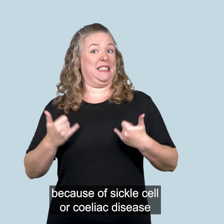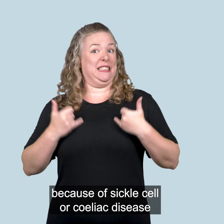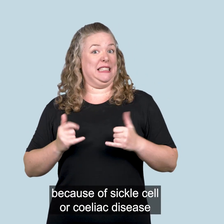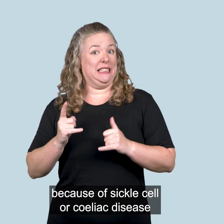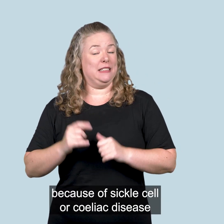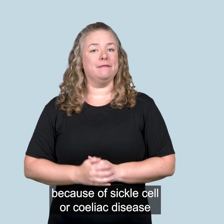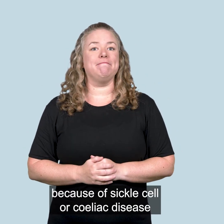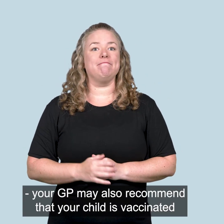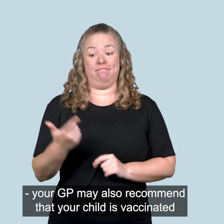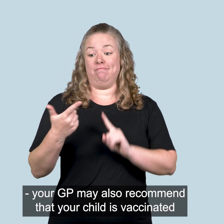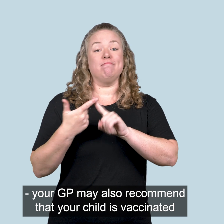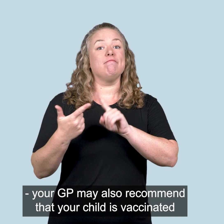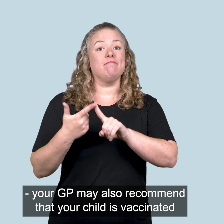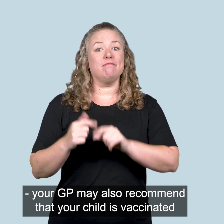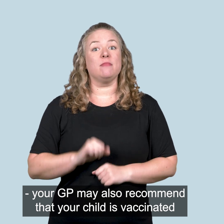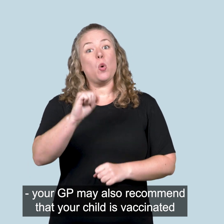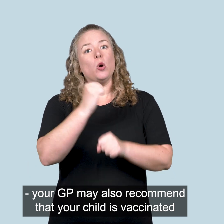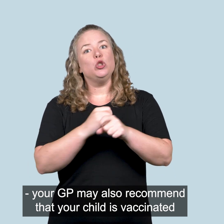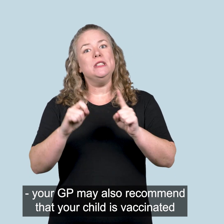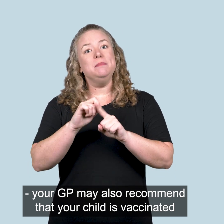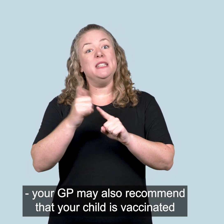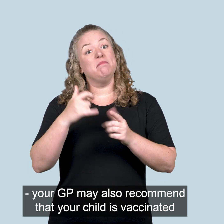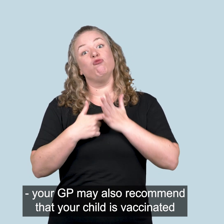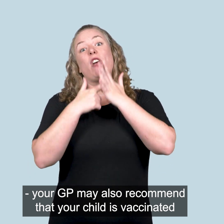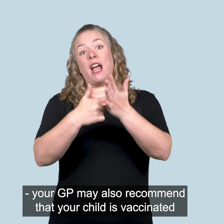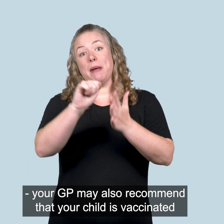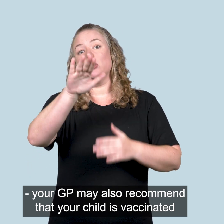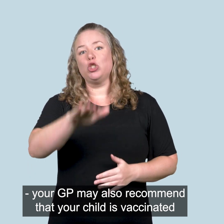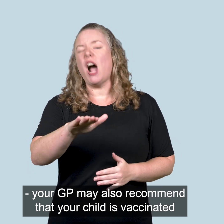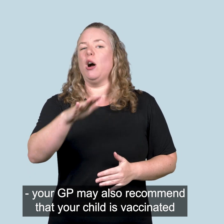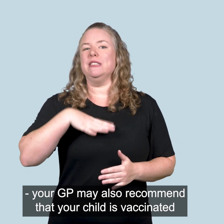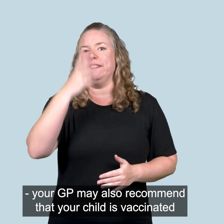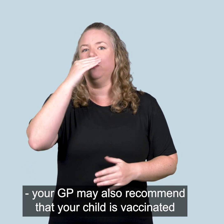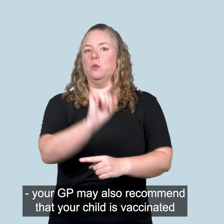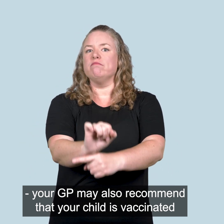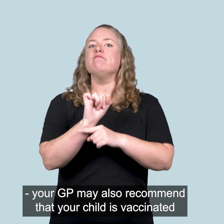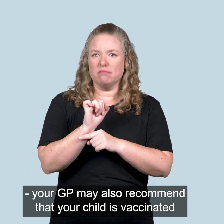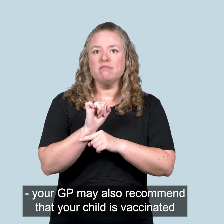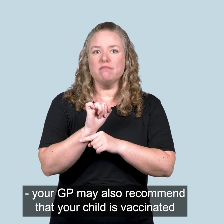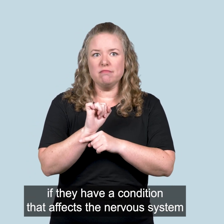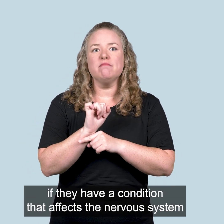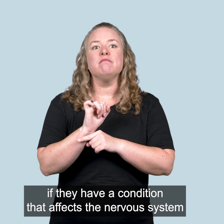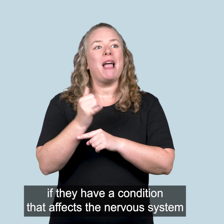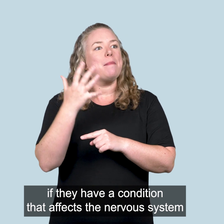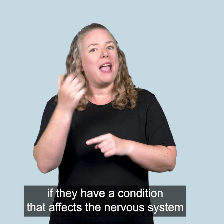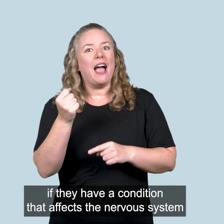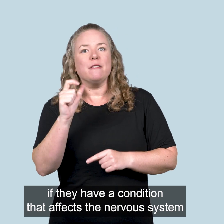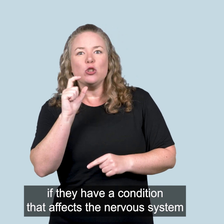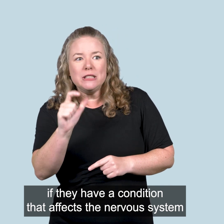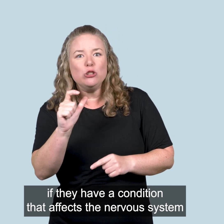or celiac disease. Your GP may also recommend that your child is vaccinated if they have a condition